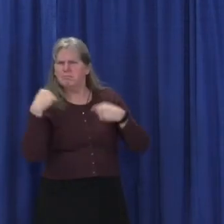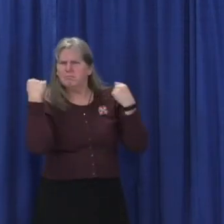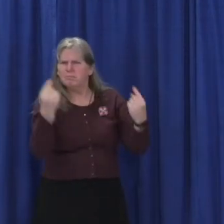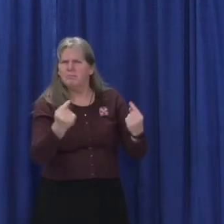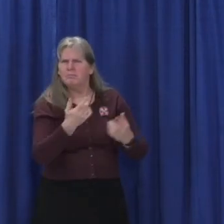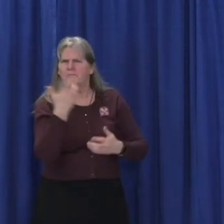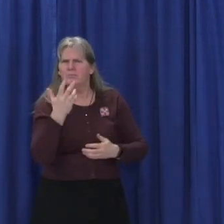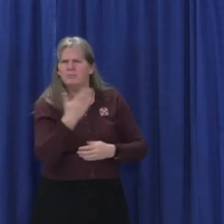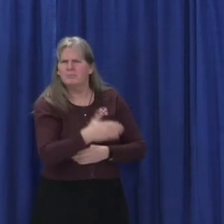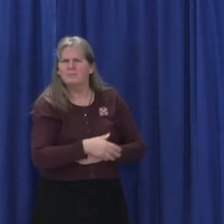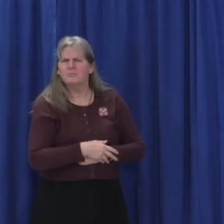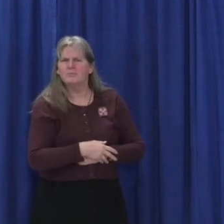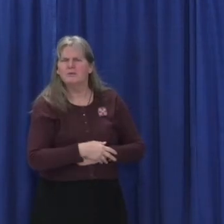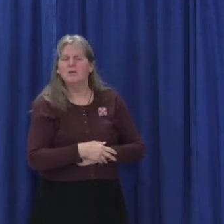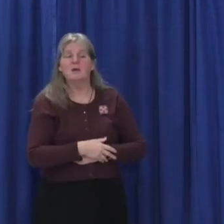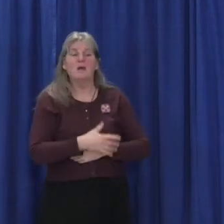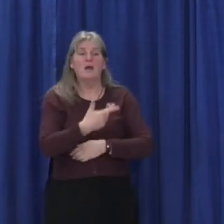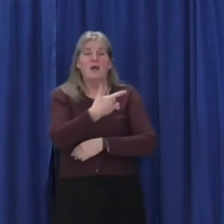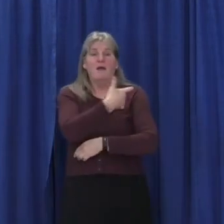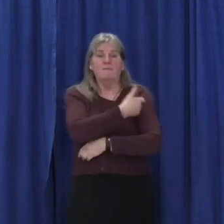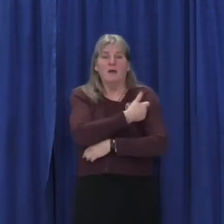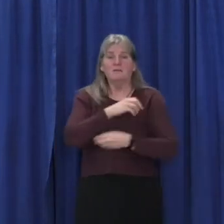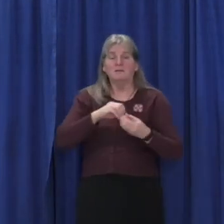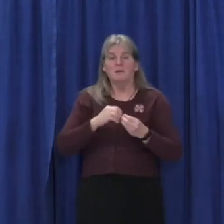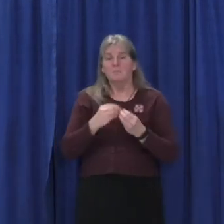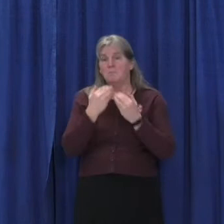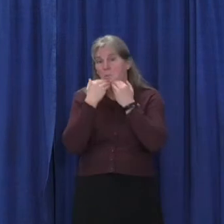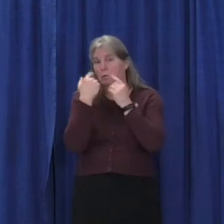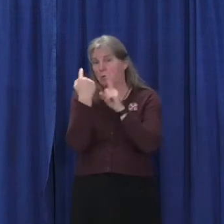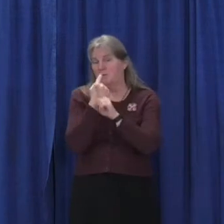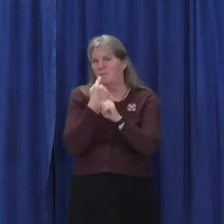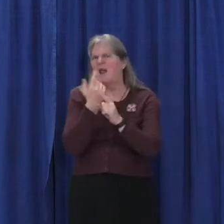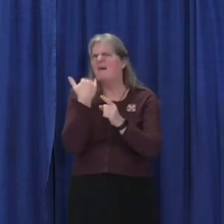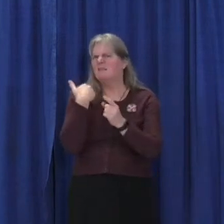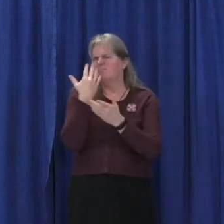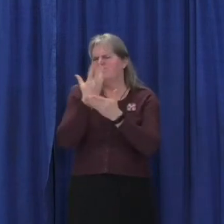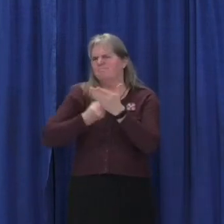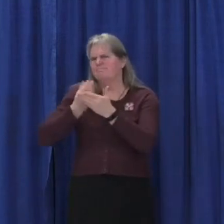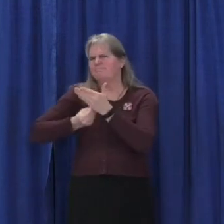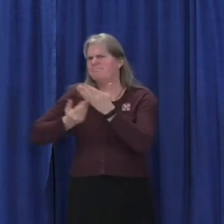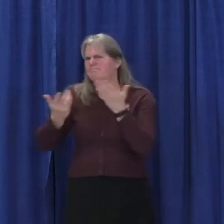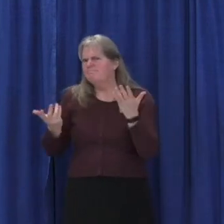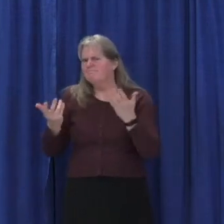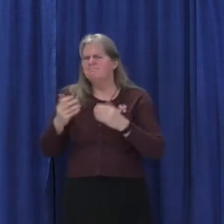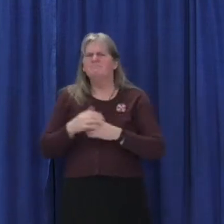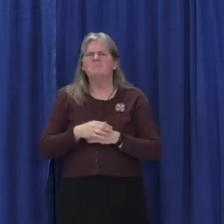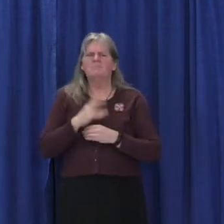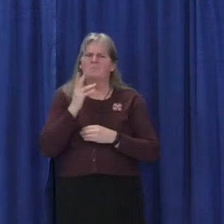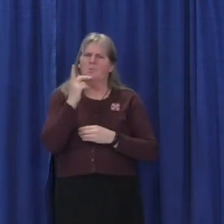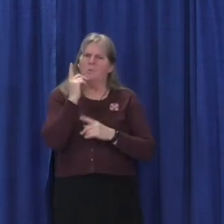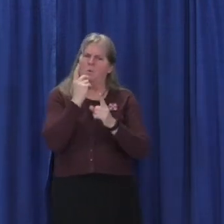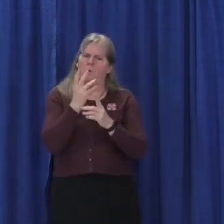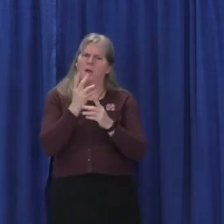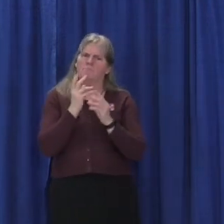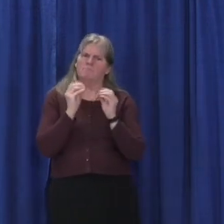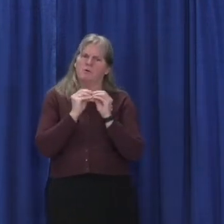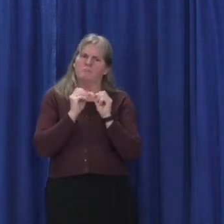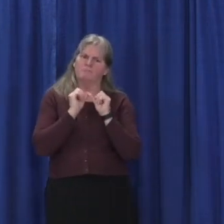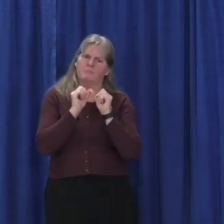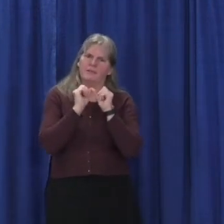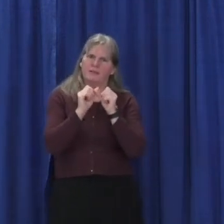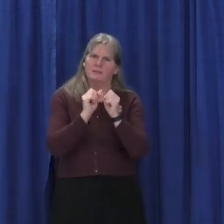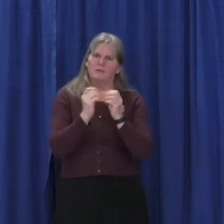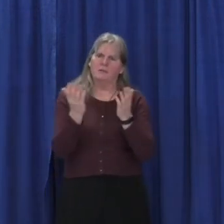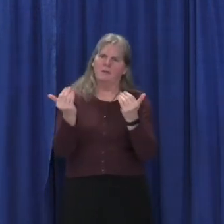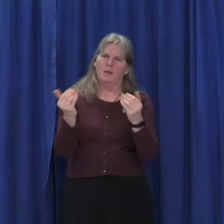So overall, our vaccination numbers are good, but we're still seeing some gaps, and we want to continue up the efforts to get as many